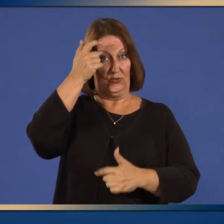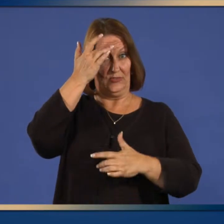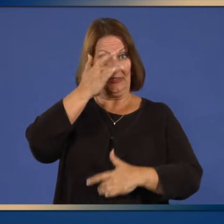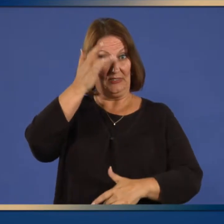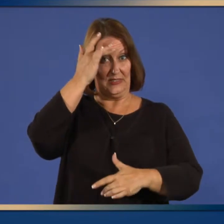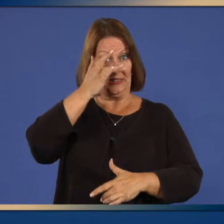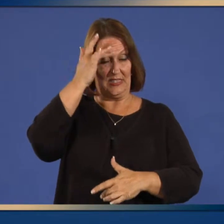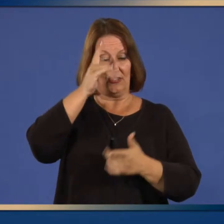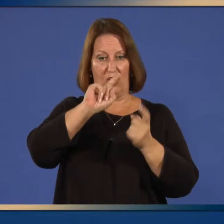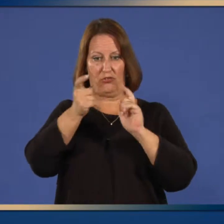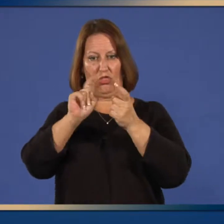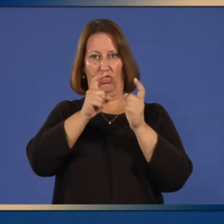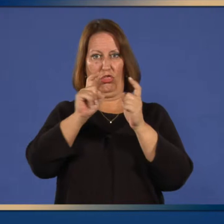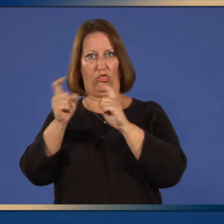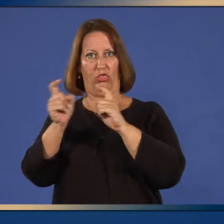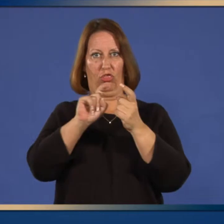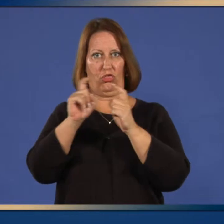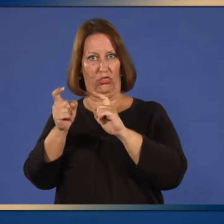and TDAP.